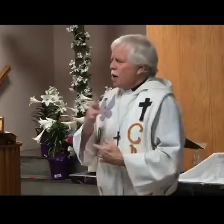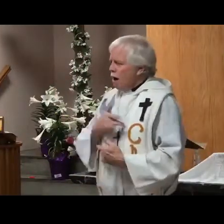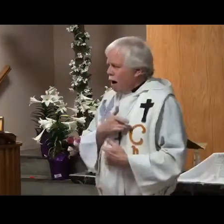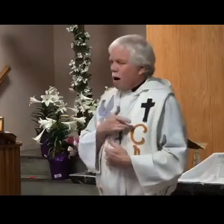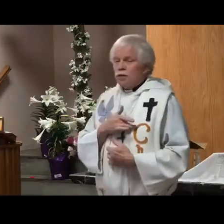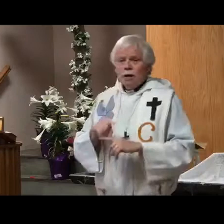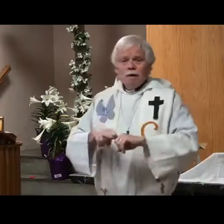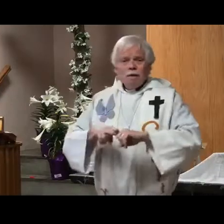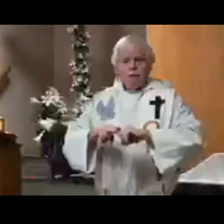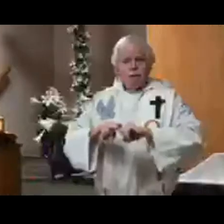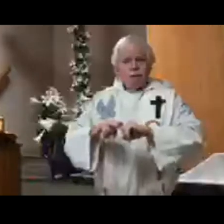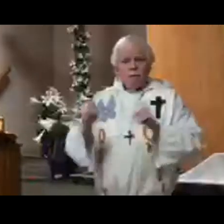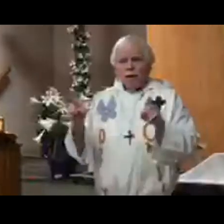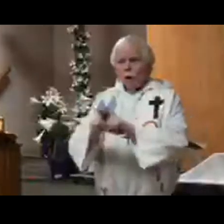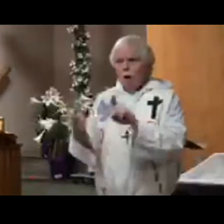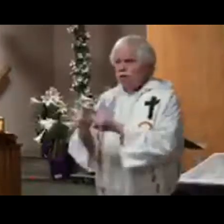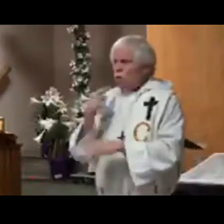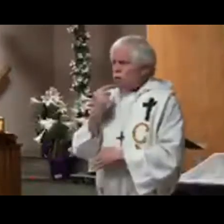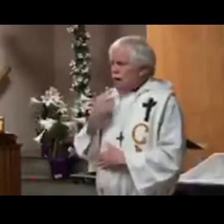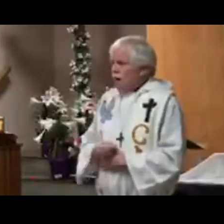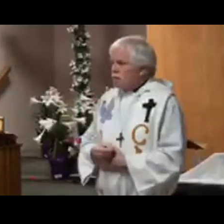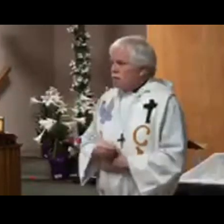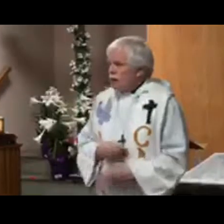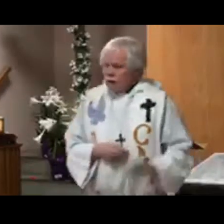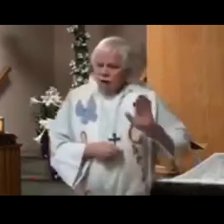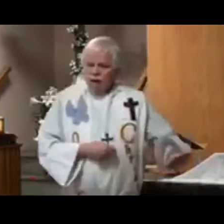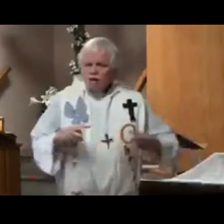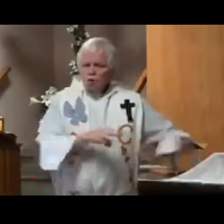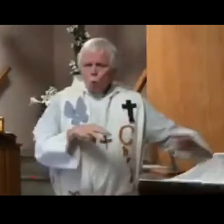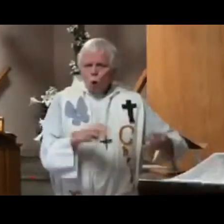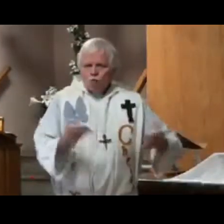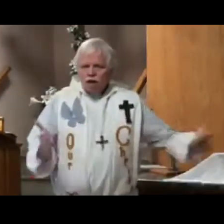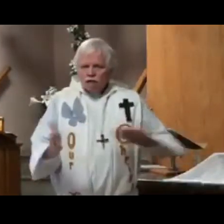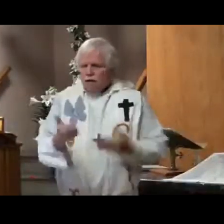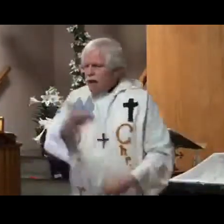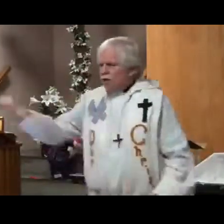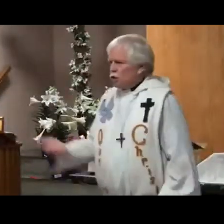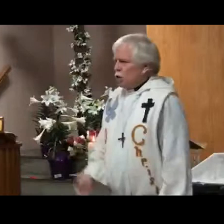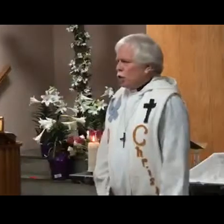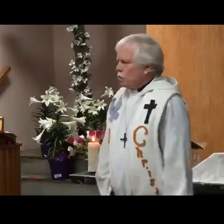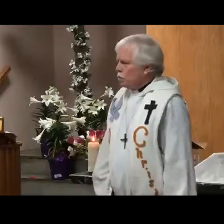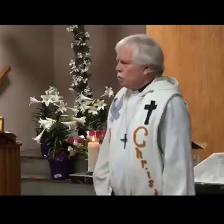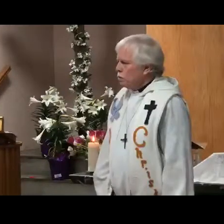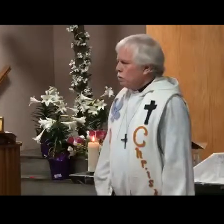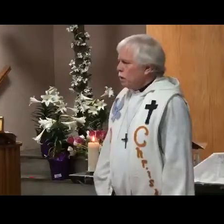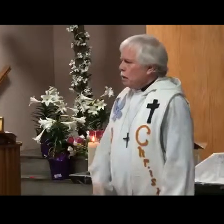new heart. But it also says his war things against